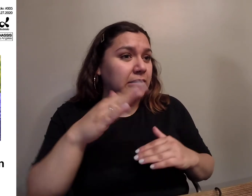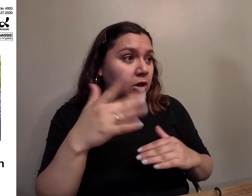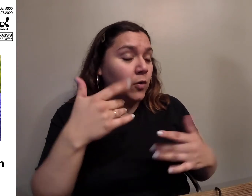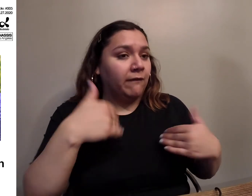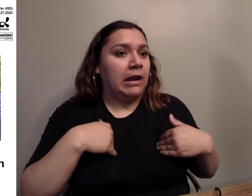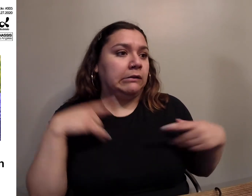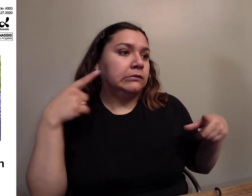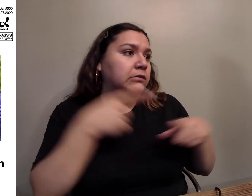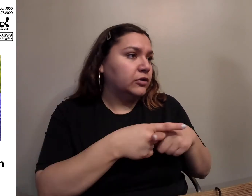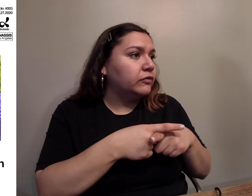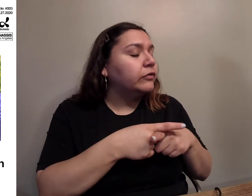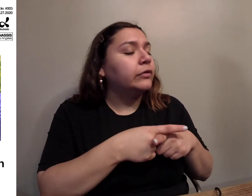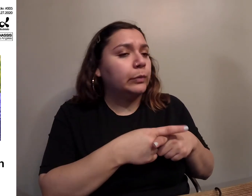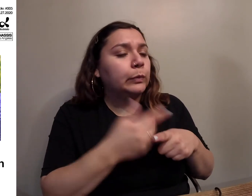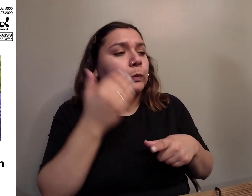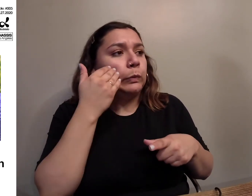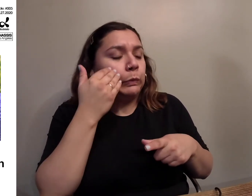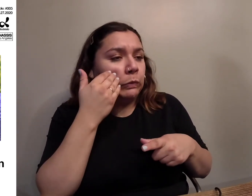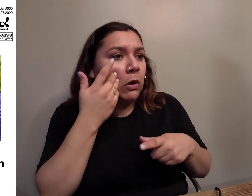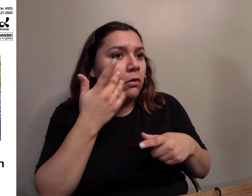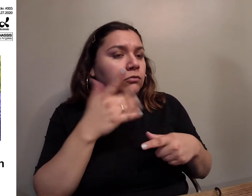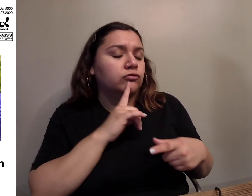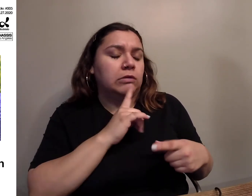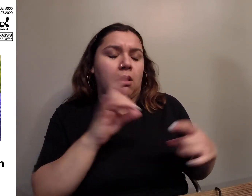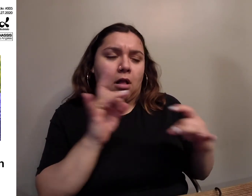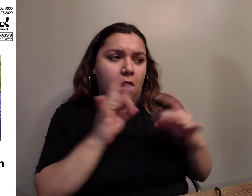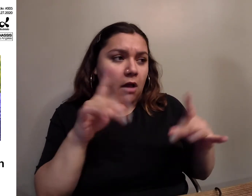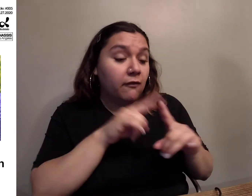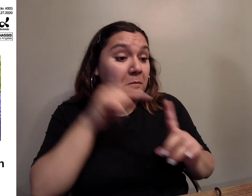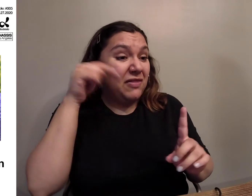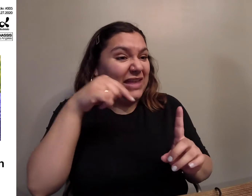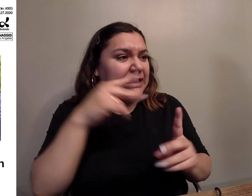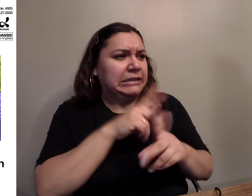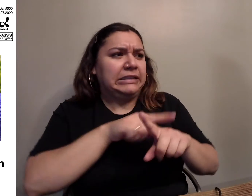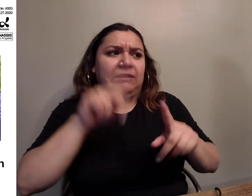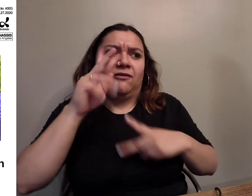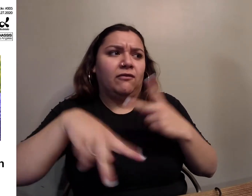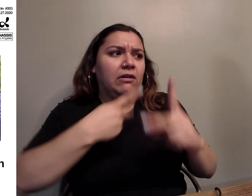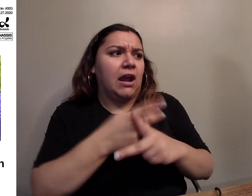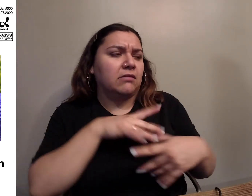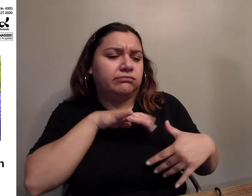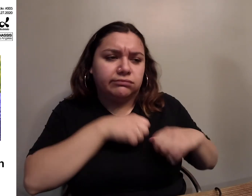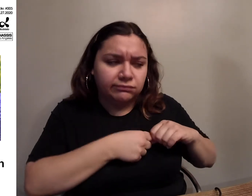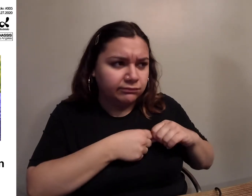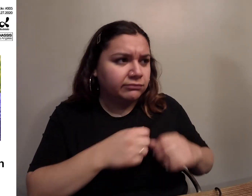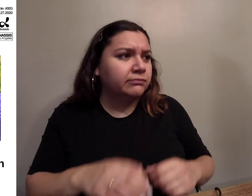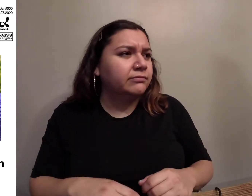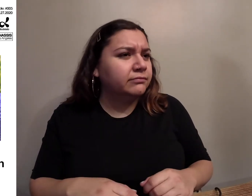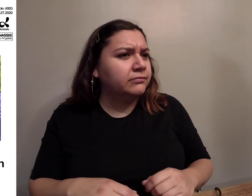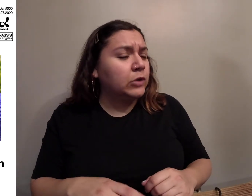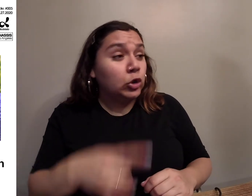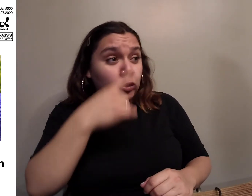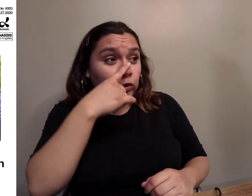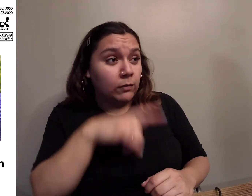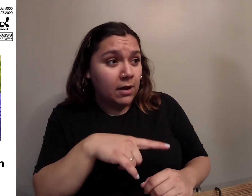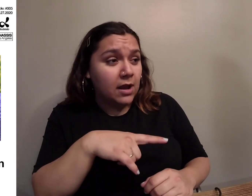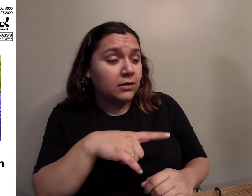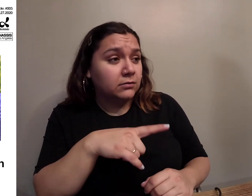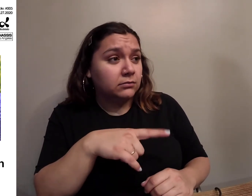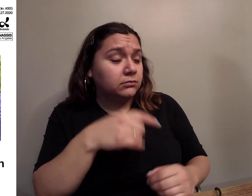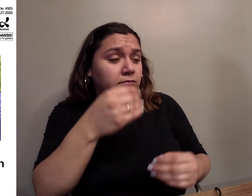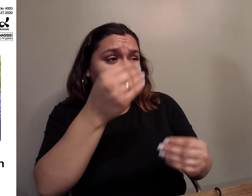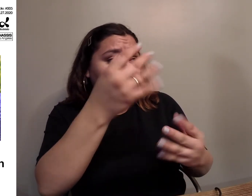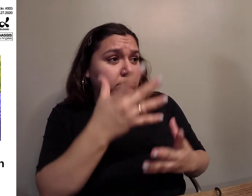we know are pretty damning, but this is of a different nature. And I'm wondering if you can bring us news